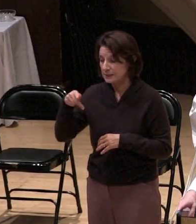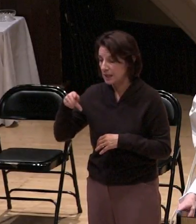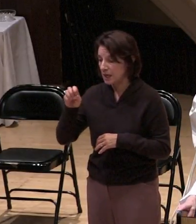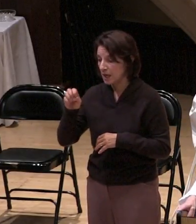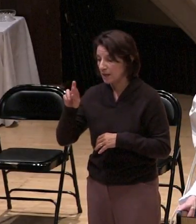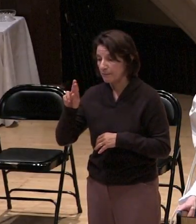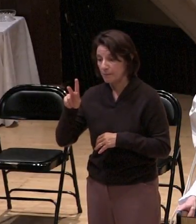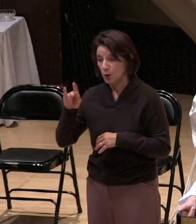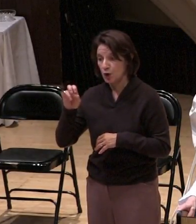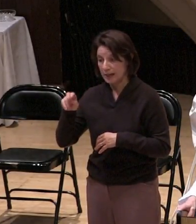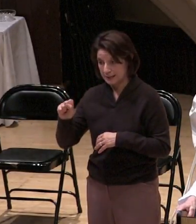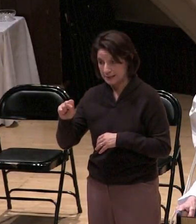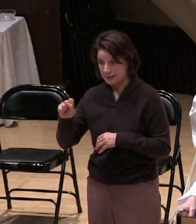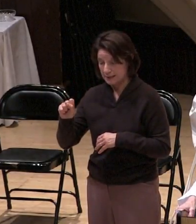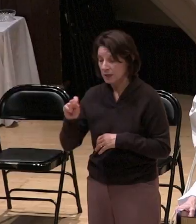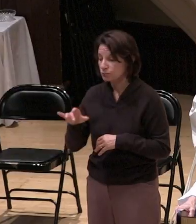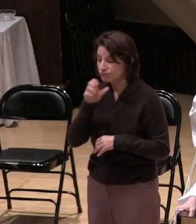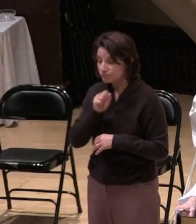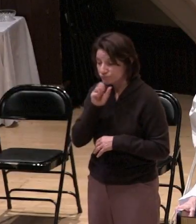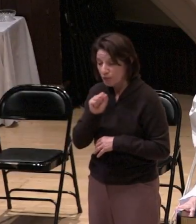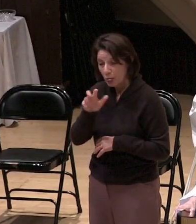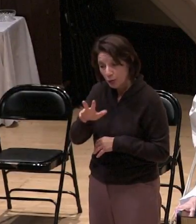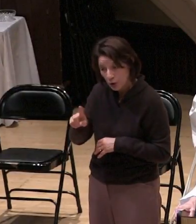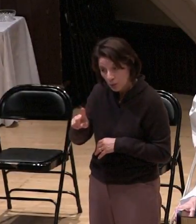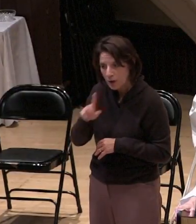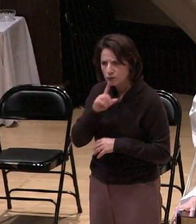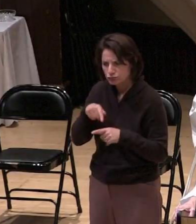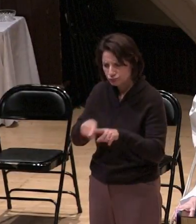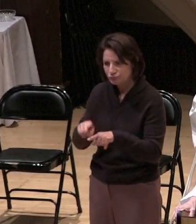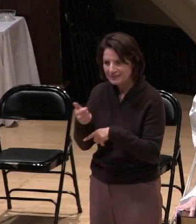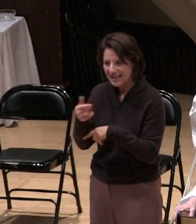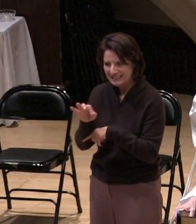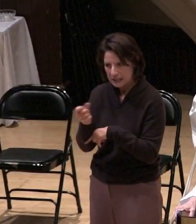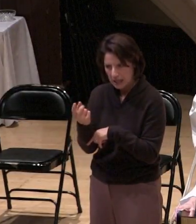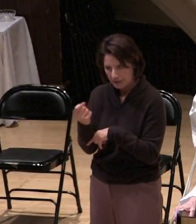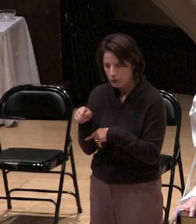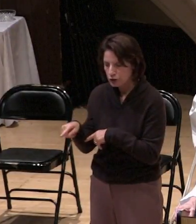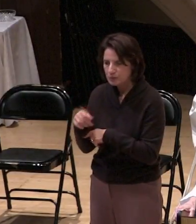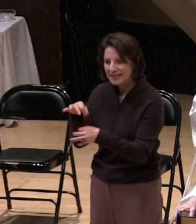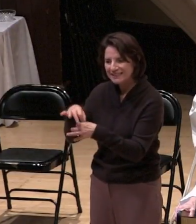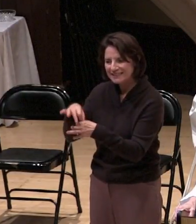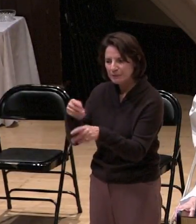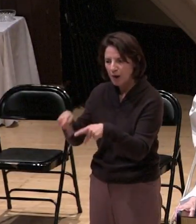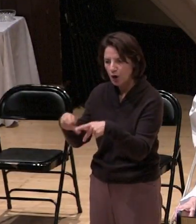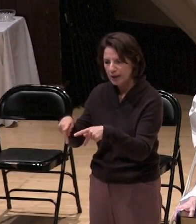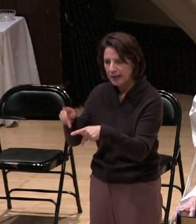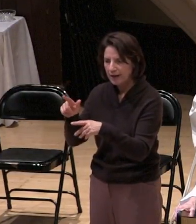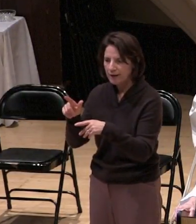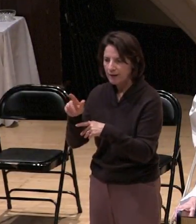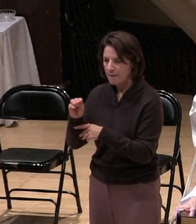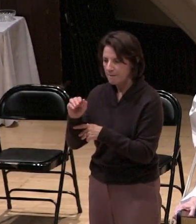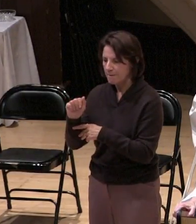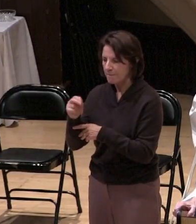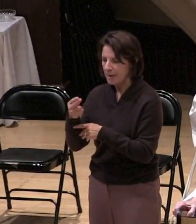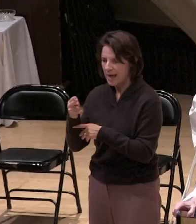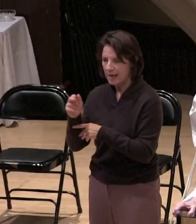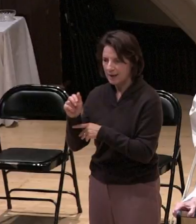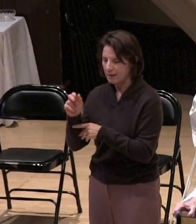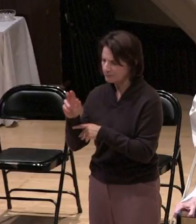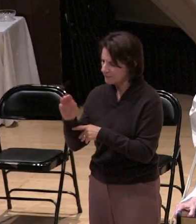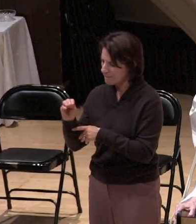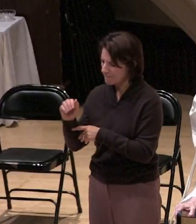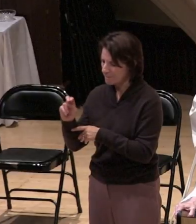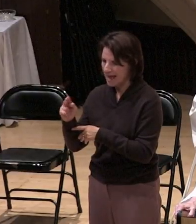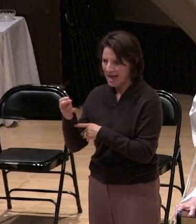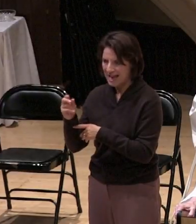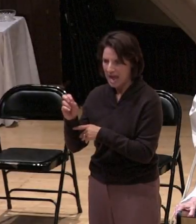old, it was 1911. She was at a tea party in Lower Manhattan with some other women, and they